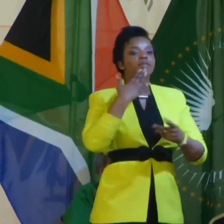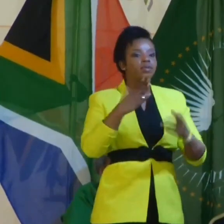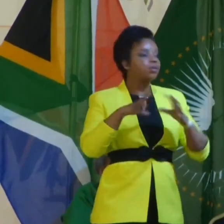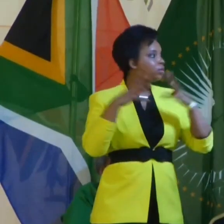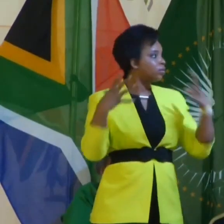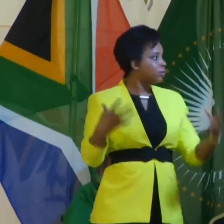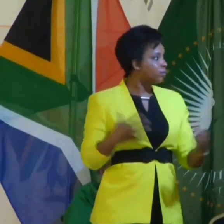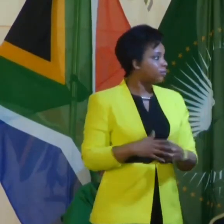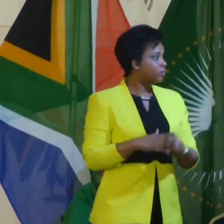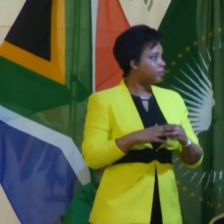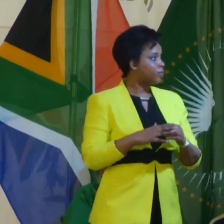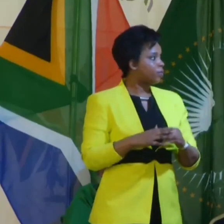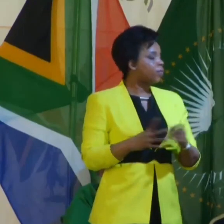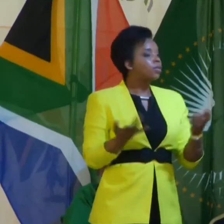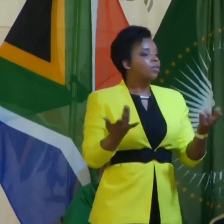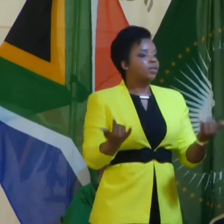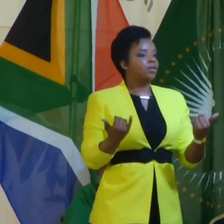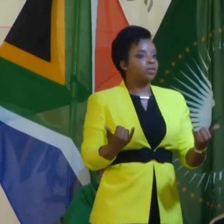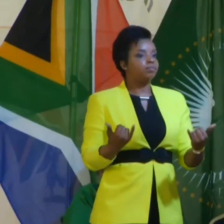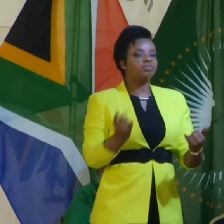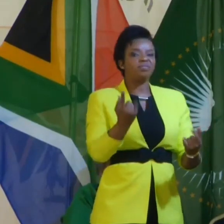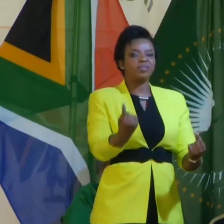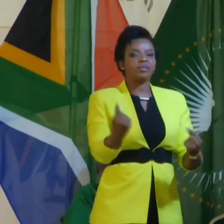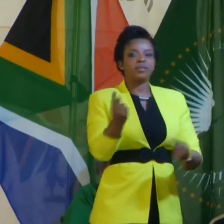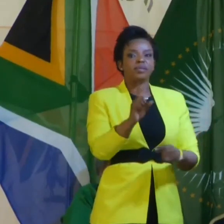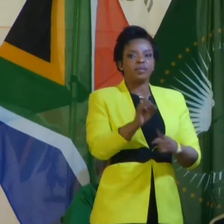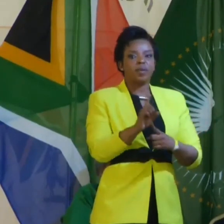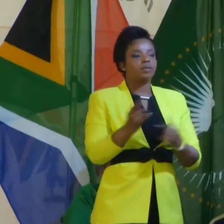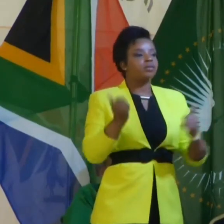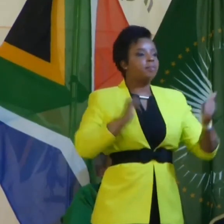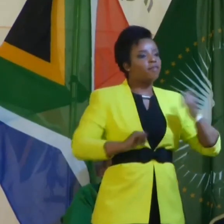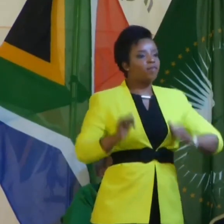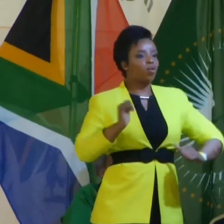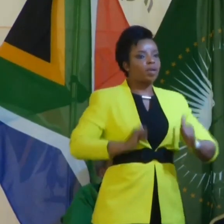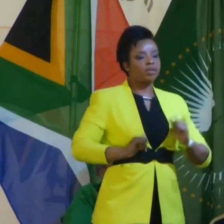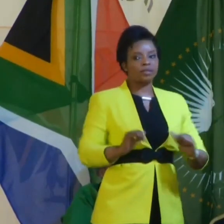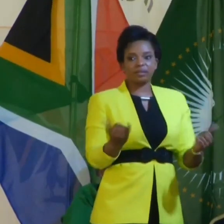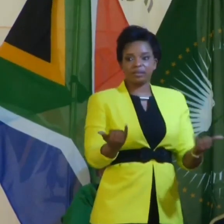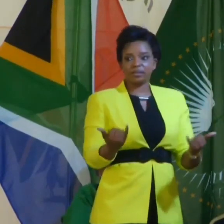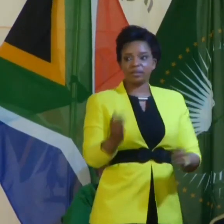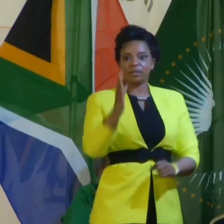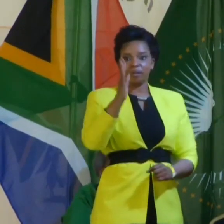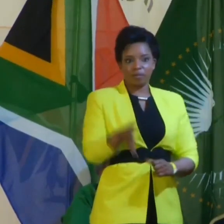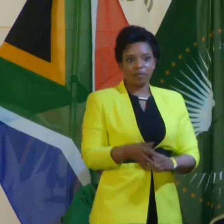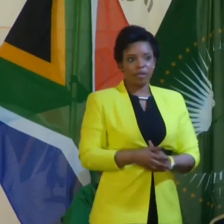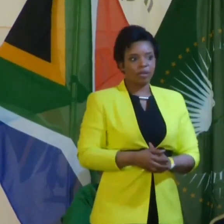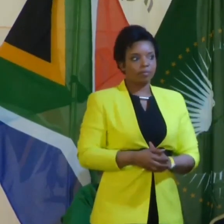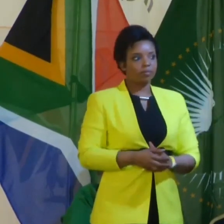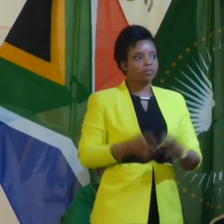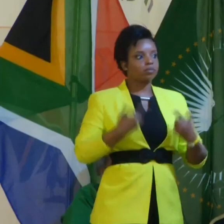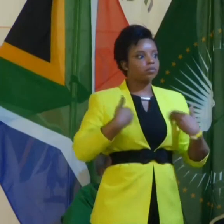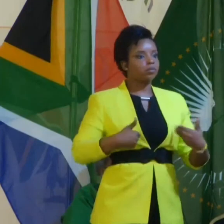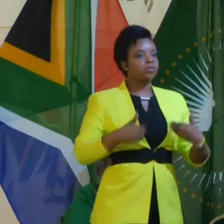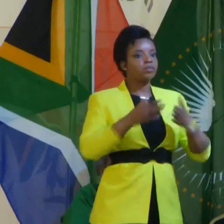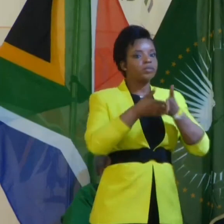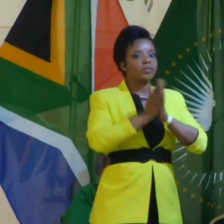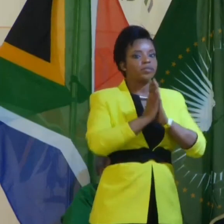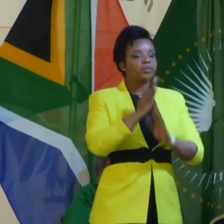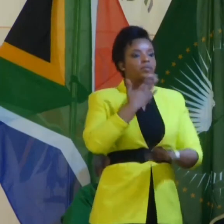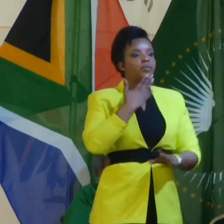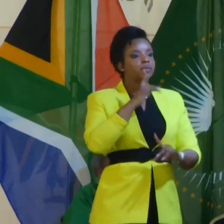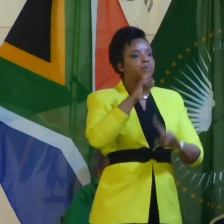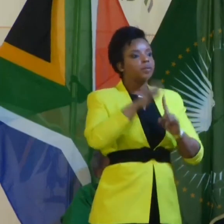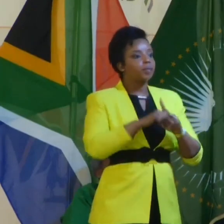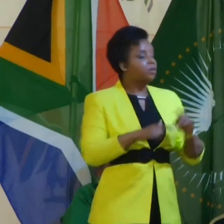Now we are going to take a performance item. Re tlokopa mo Africa wa mokhati gore a